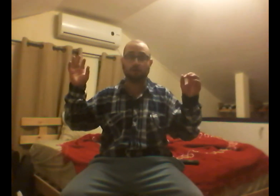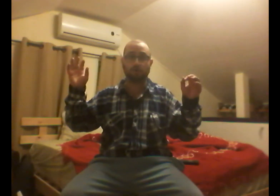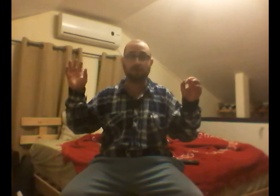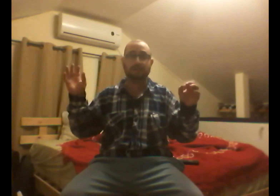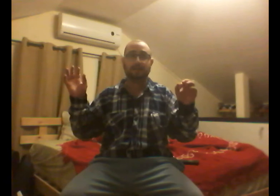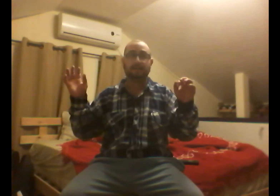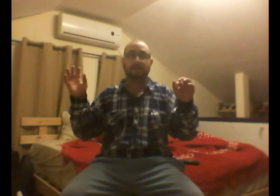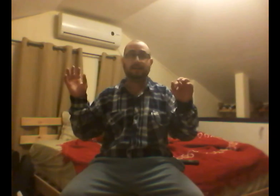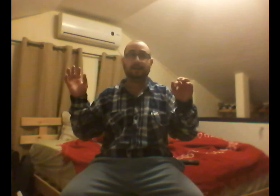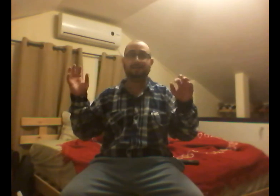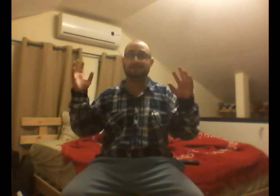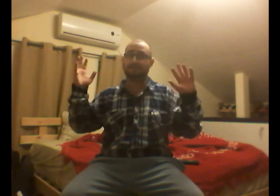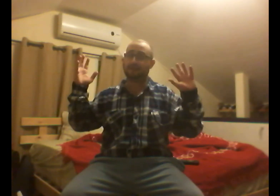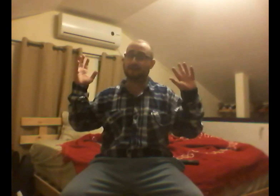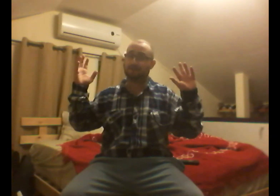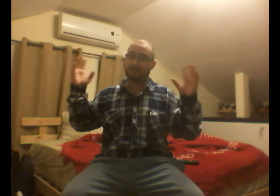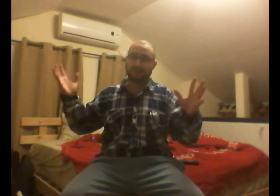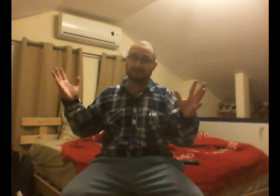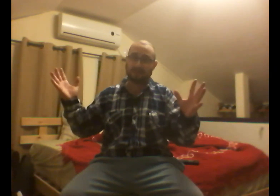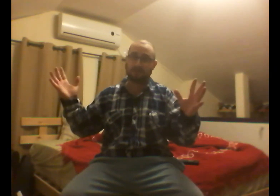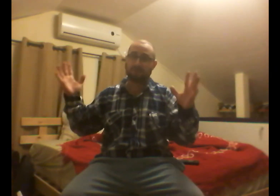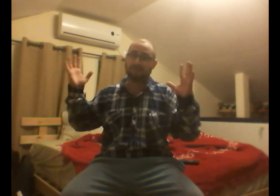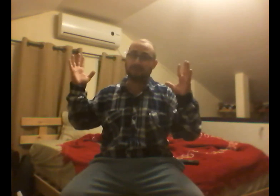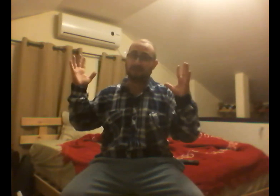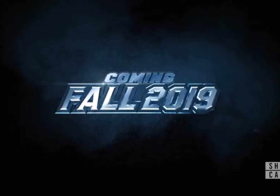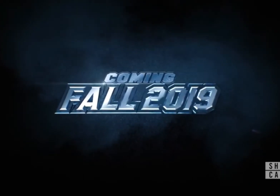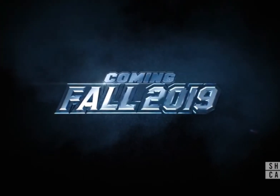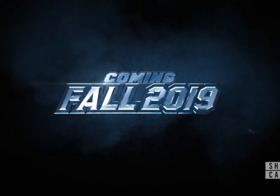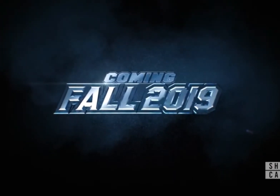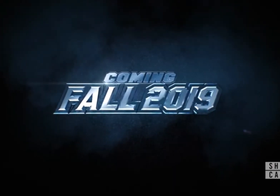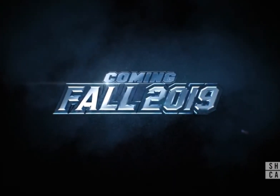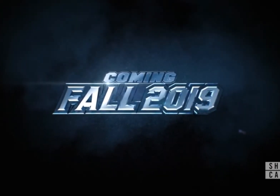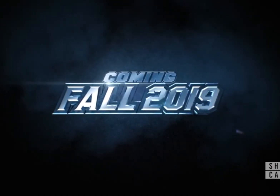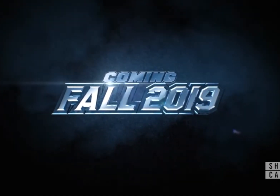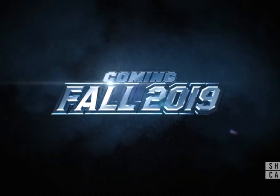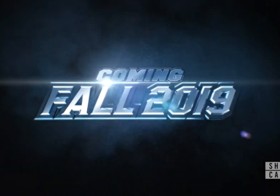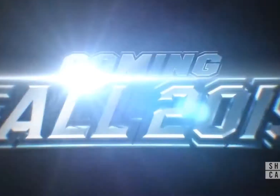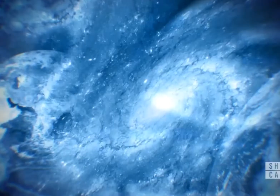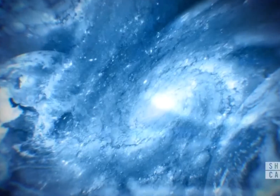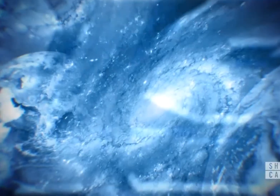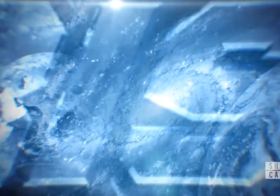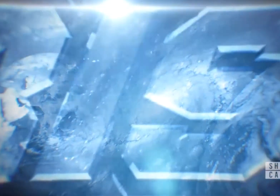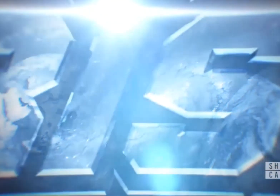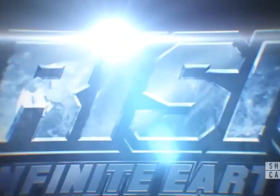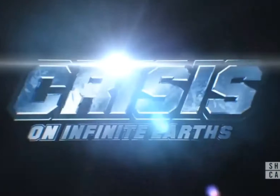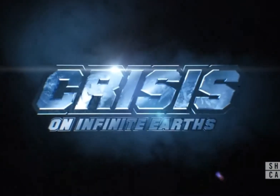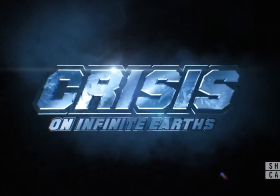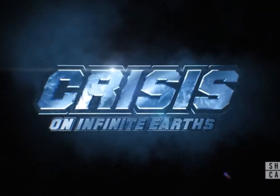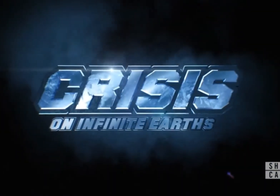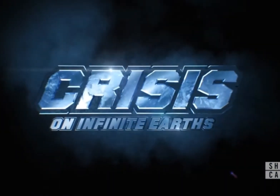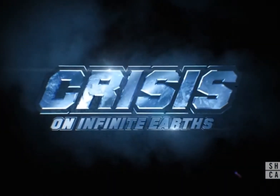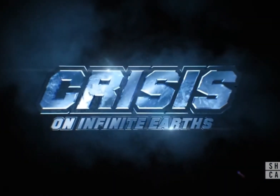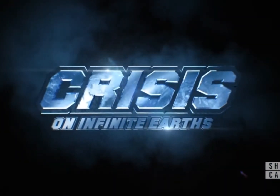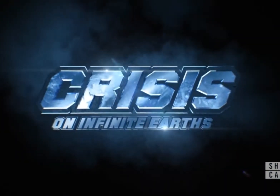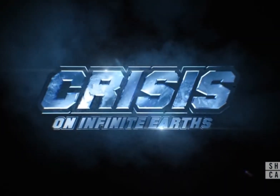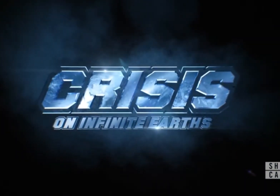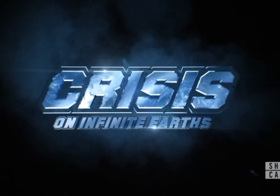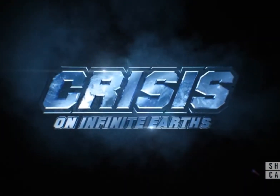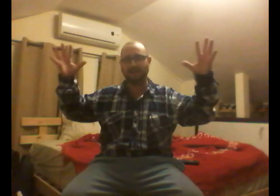whole. And we gotta talk about the tease. Crisis on Infinite Earths. We've been waiting